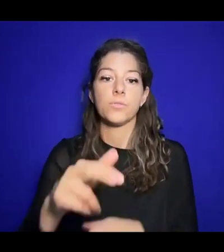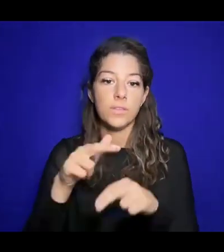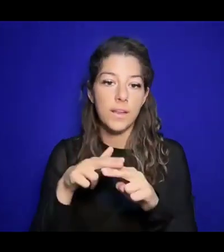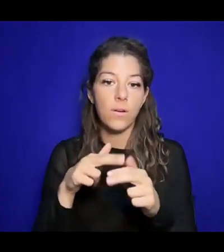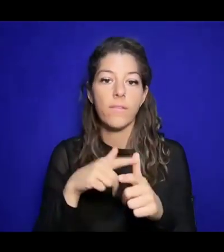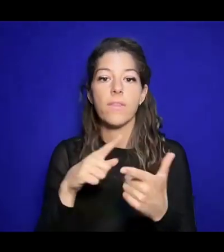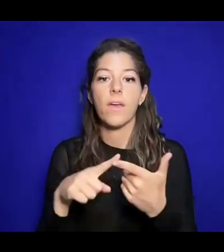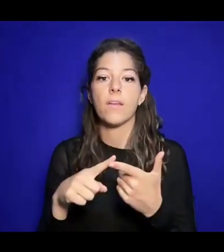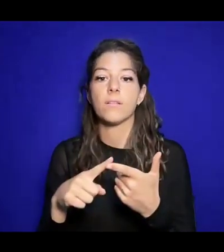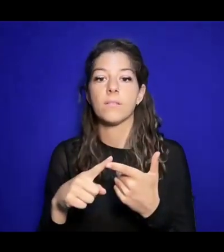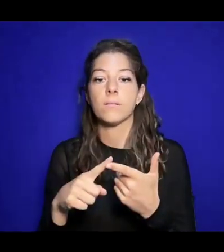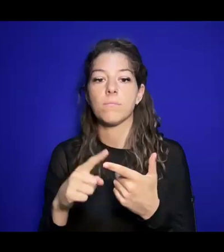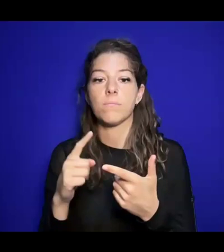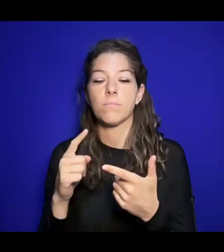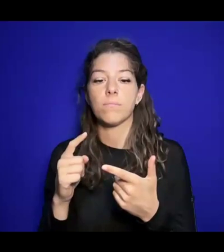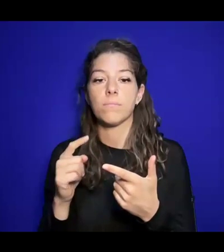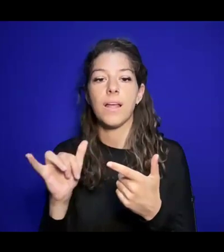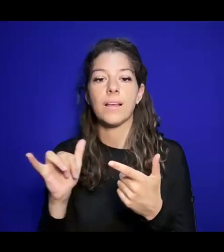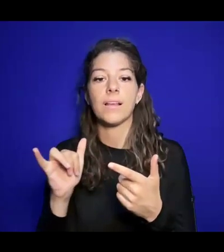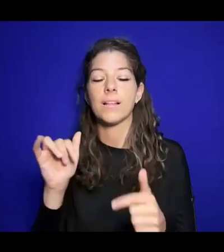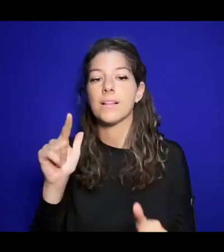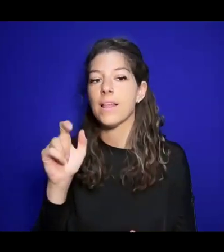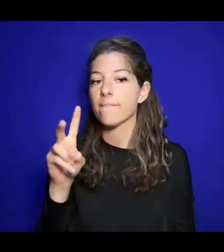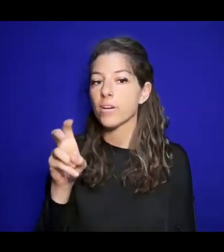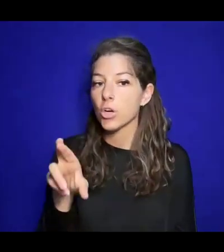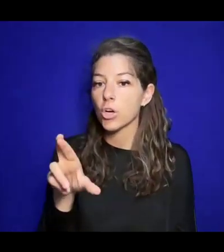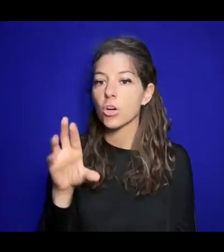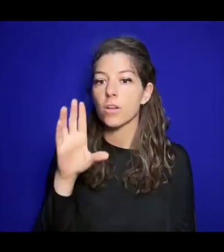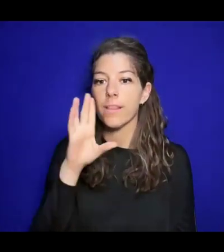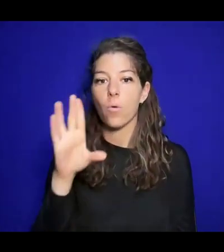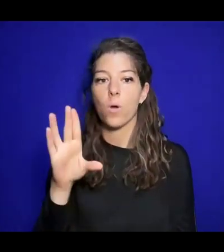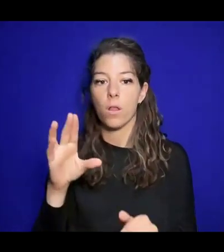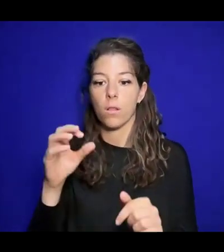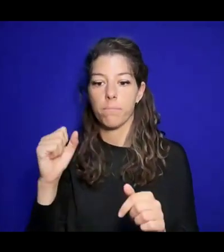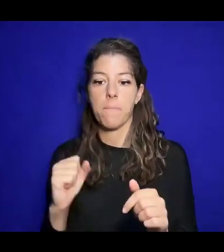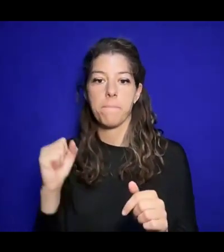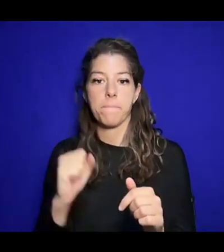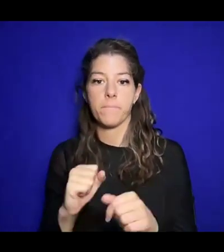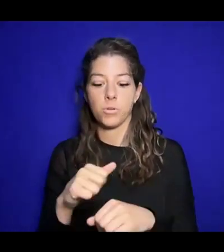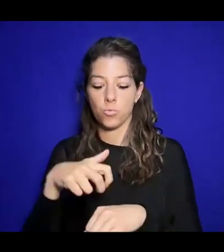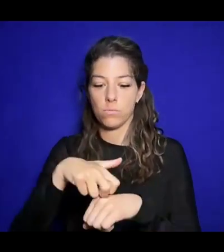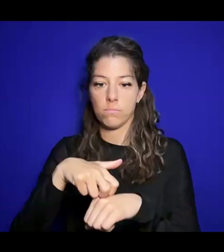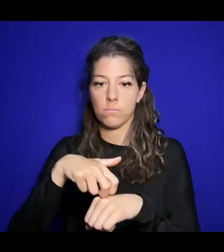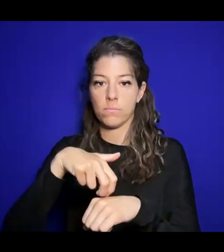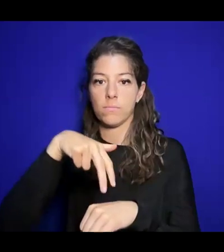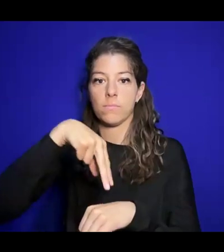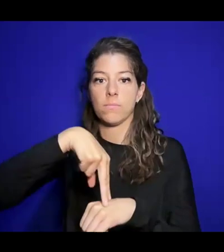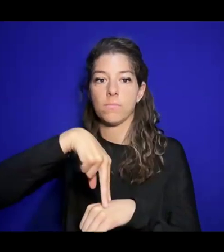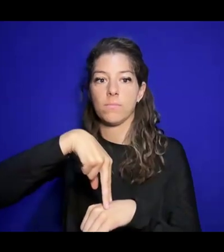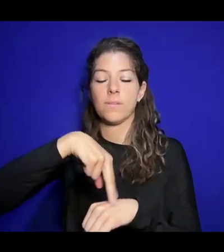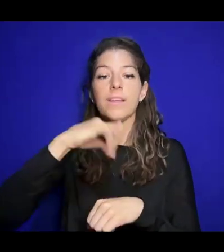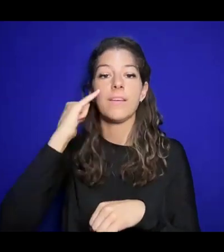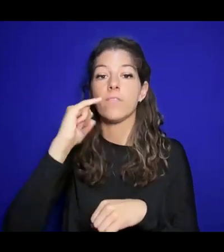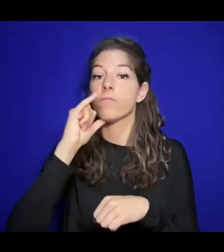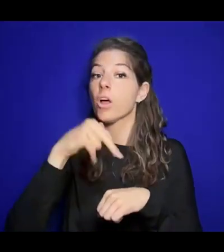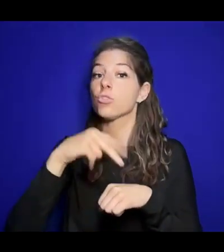there's usually like a lever on the side that will pump you up into a standing position. If you haven't stood